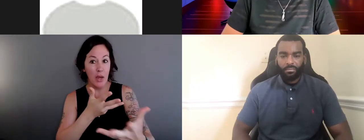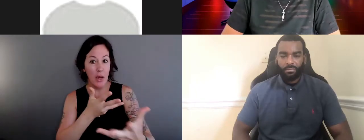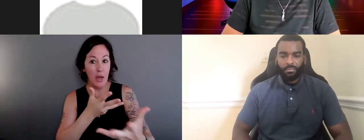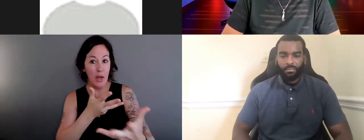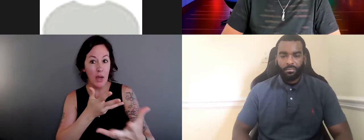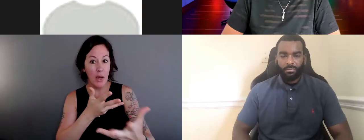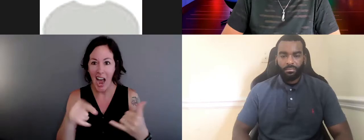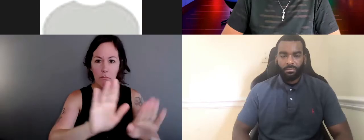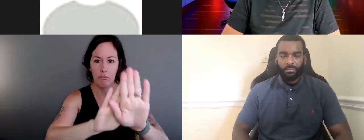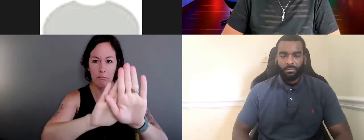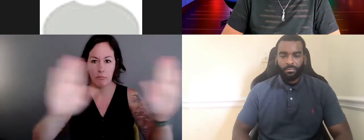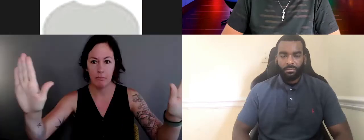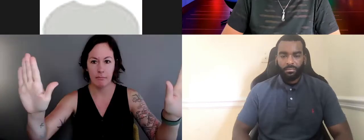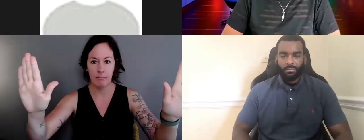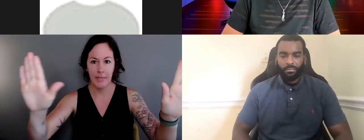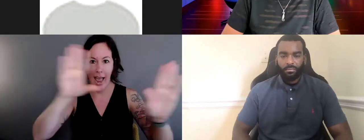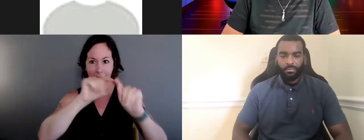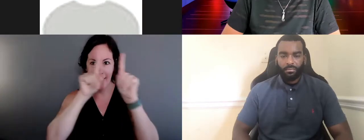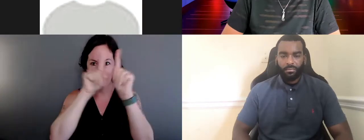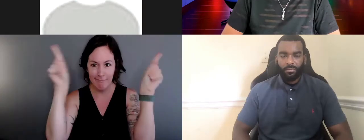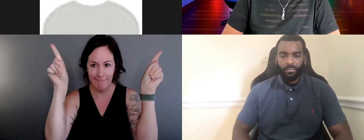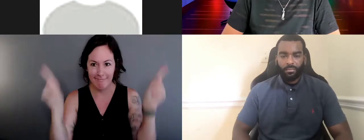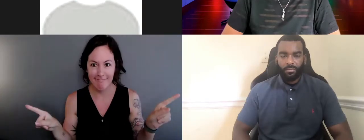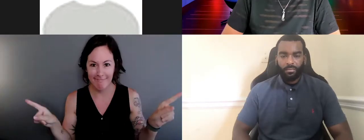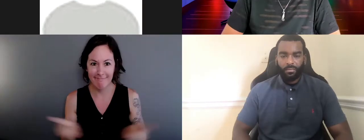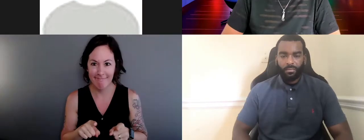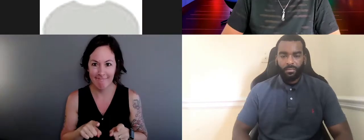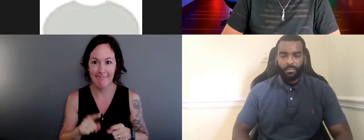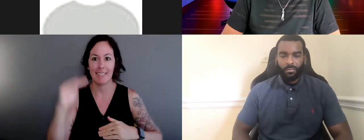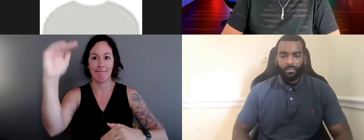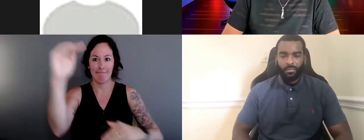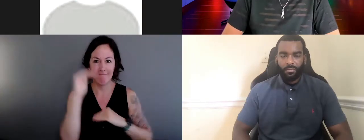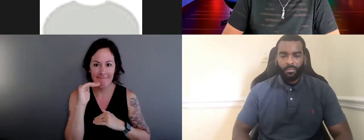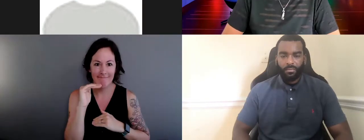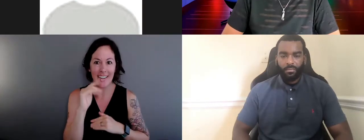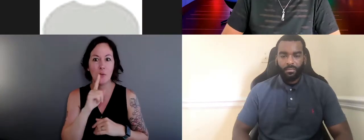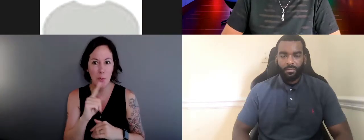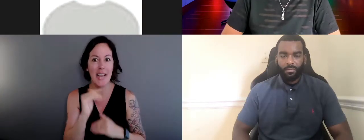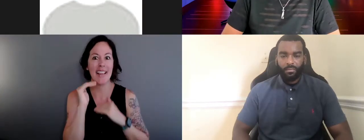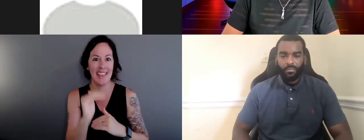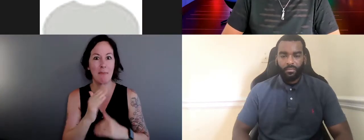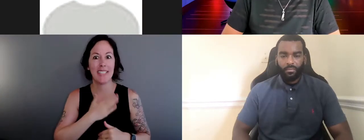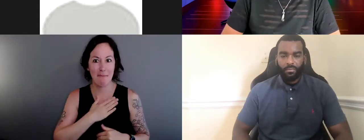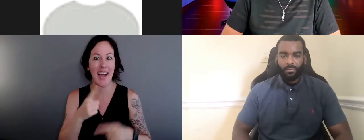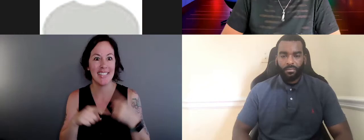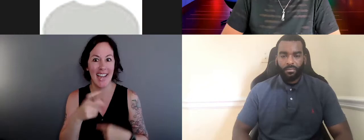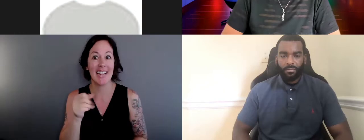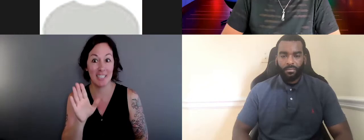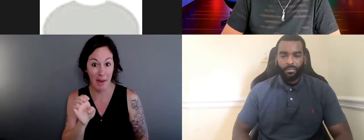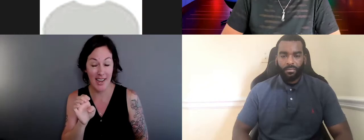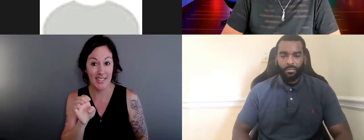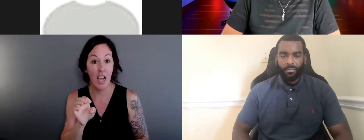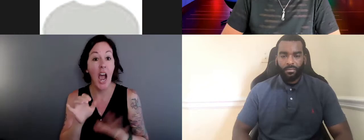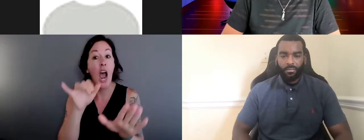we move our bodies. It's a 3D experience. Now we are in a 2D environment with a very small box, which is